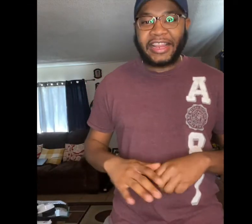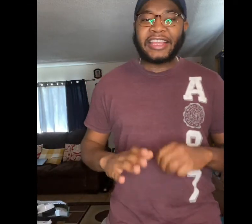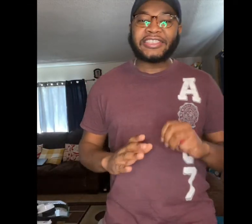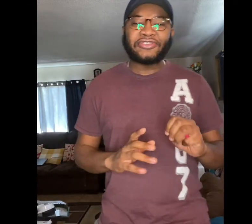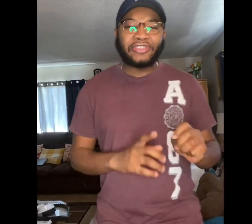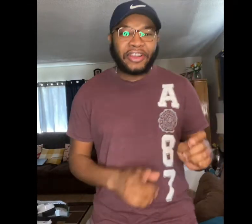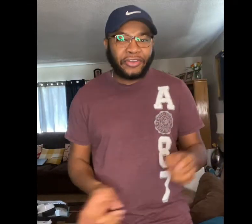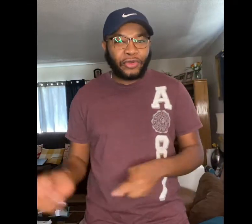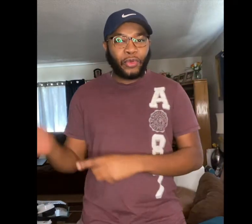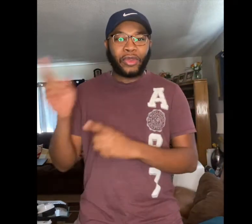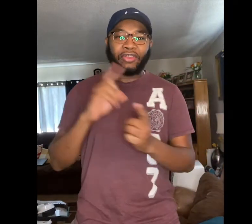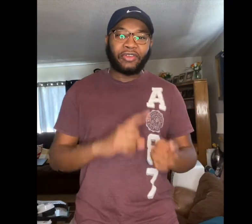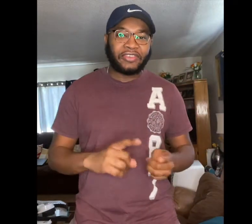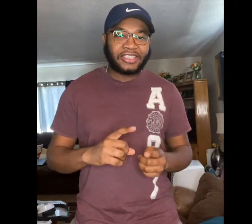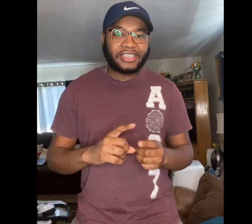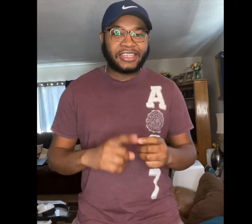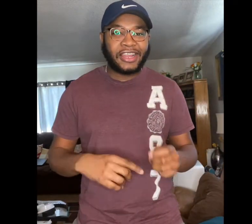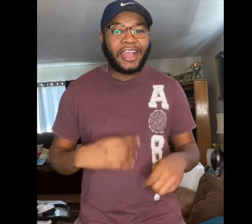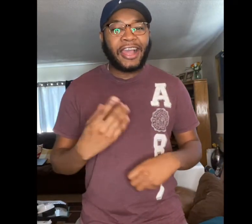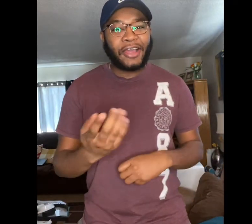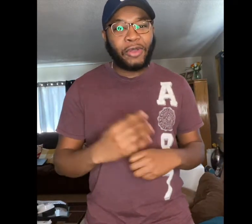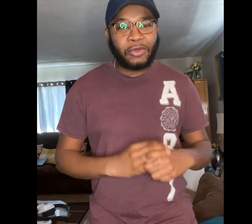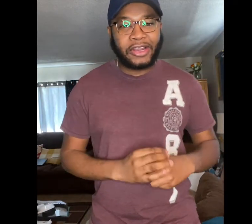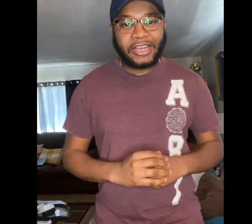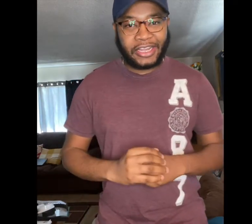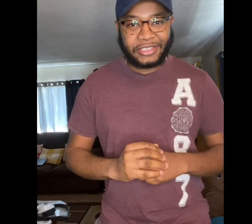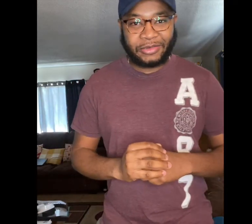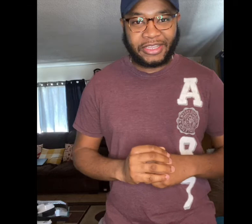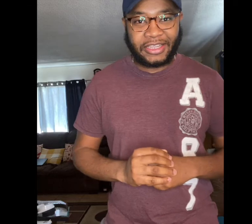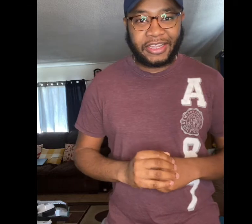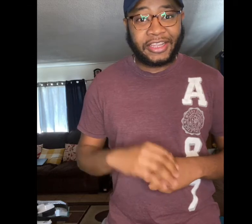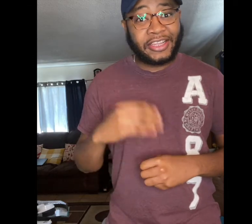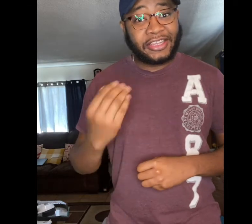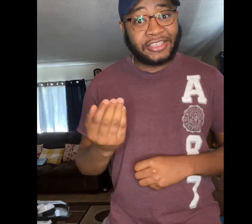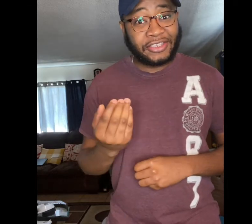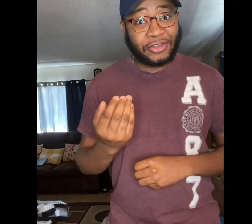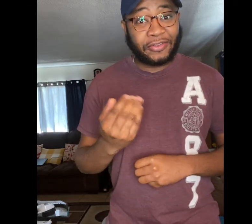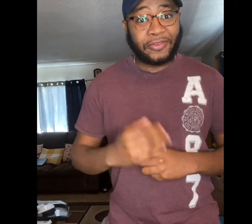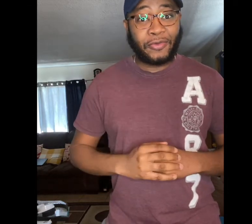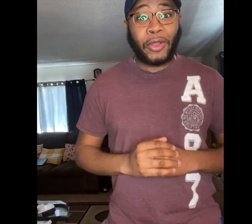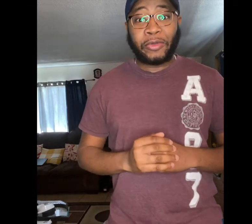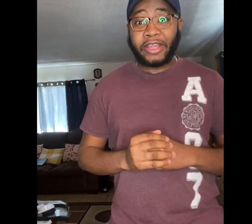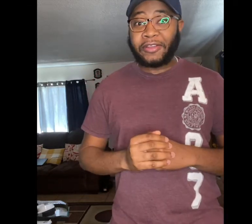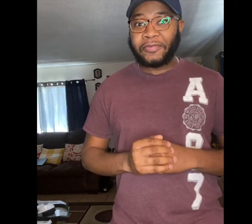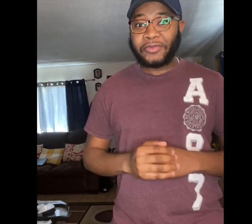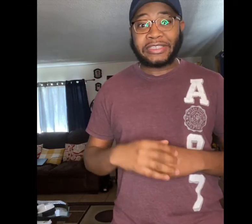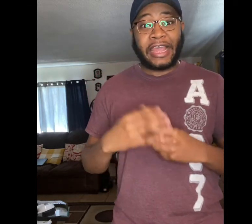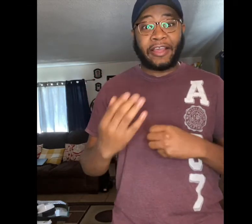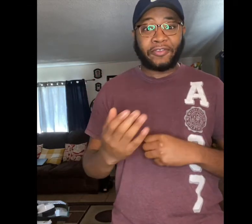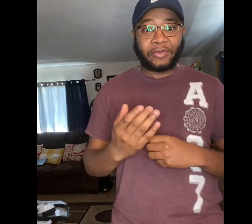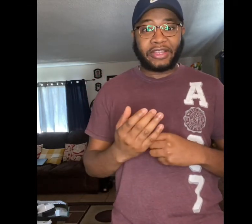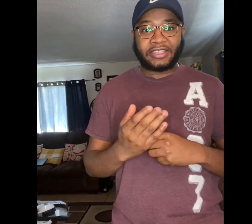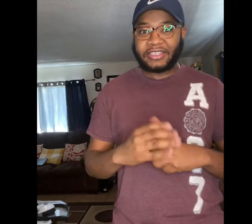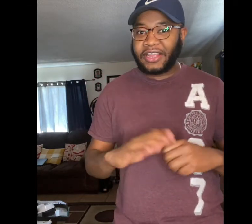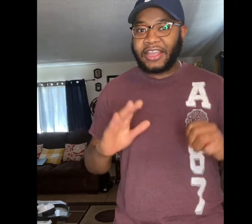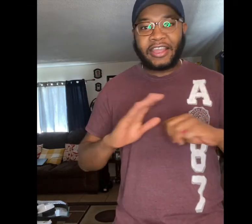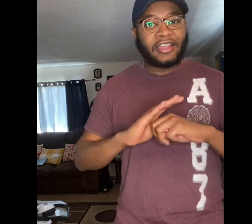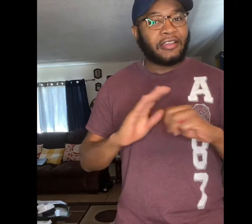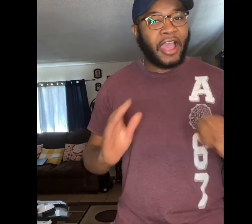let's run a quick revision on what we learned last week. So, what we did was alphabets. I know it